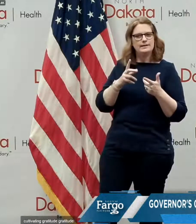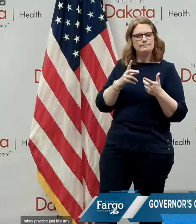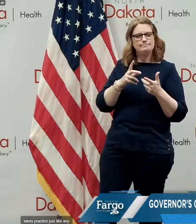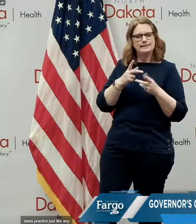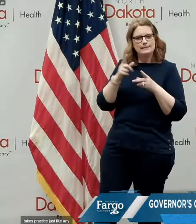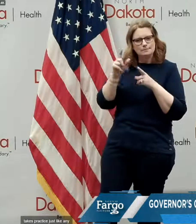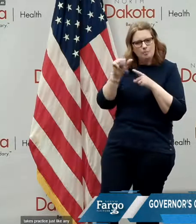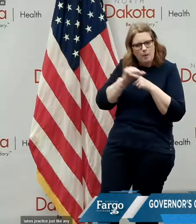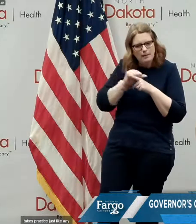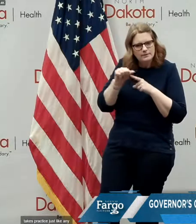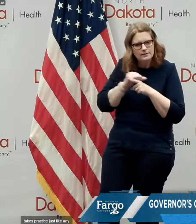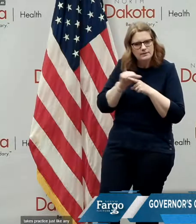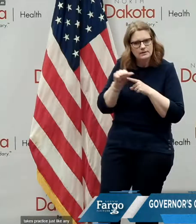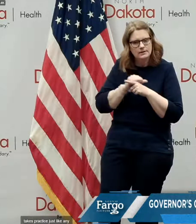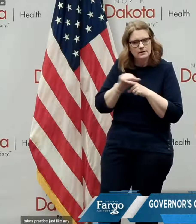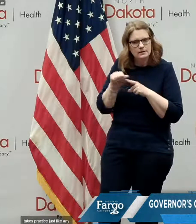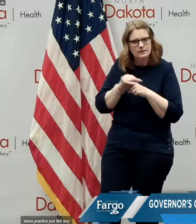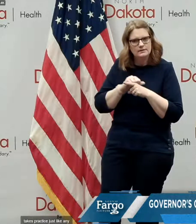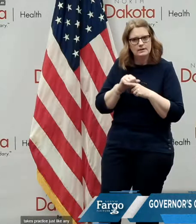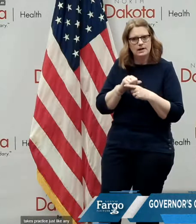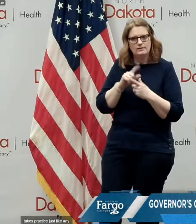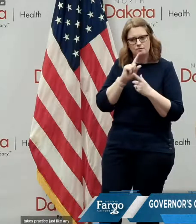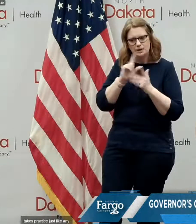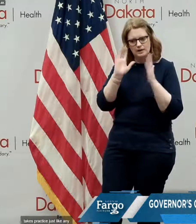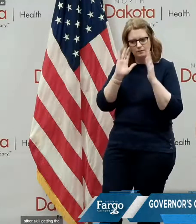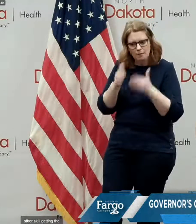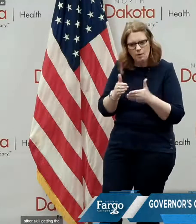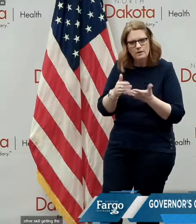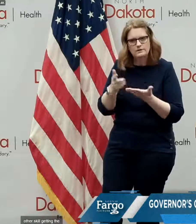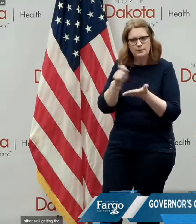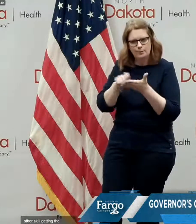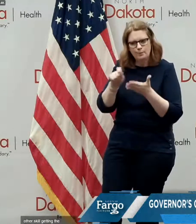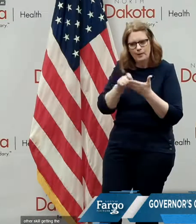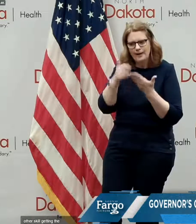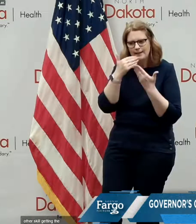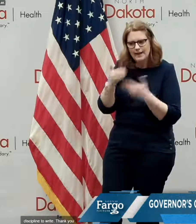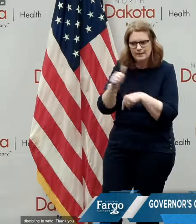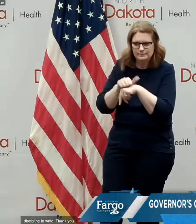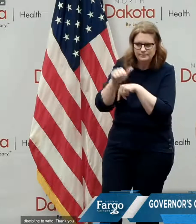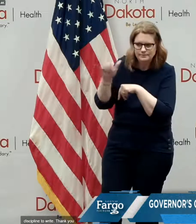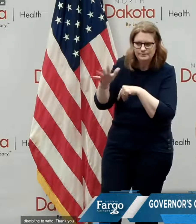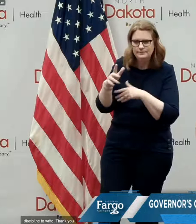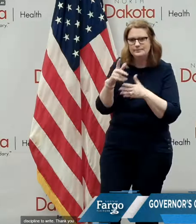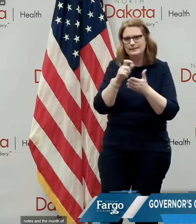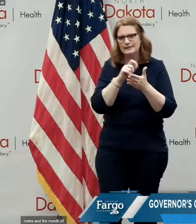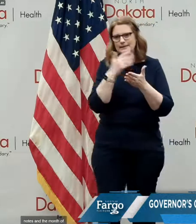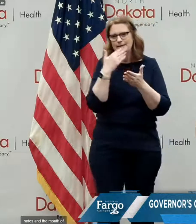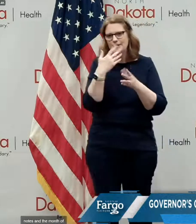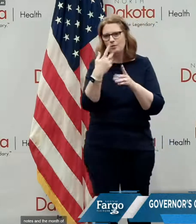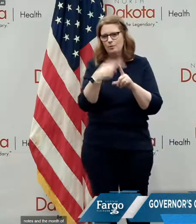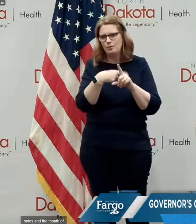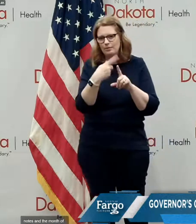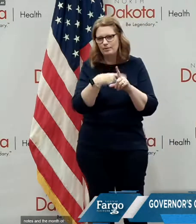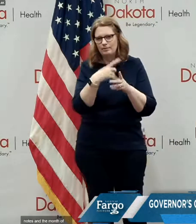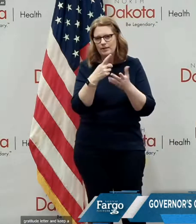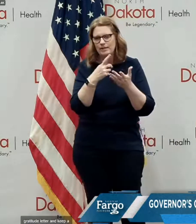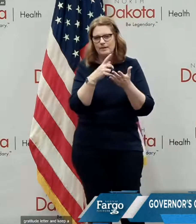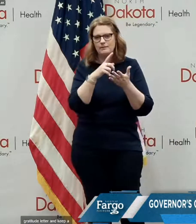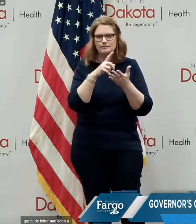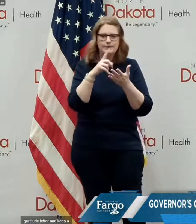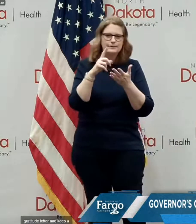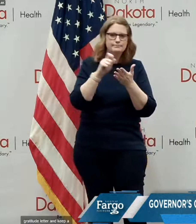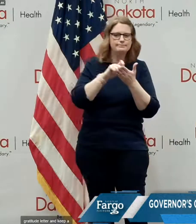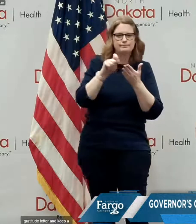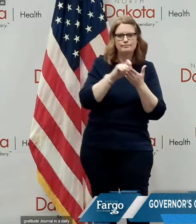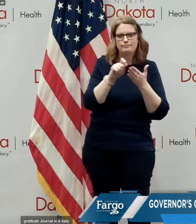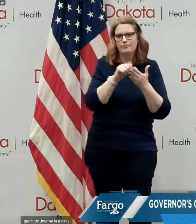skill. Getting the discipline to write thank you notes, send a monthly gratitude letter, keep a gratitude journal, in a daily